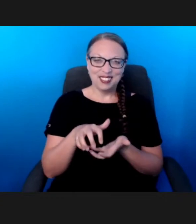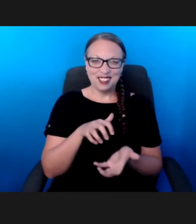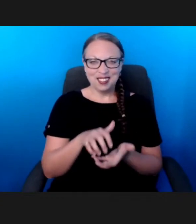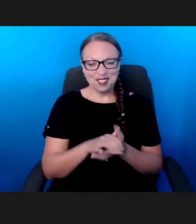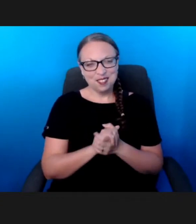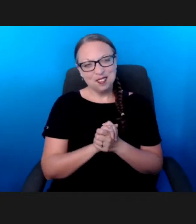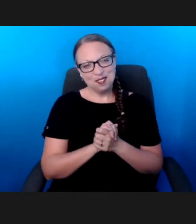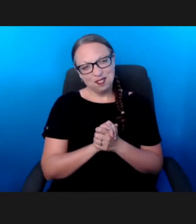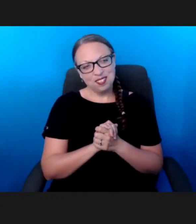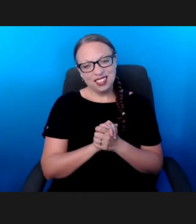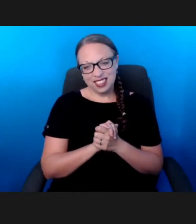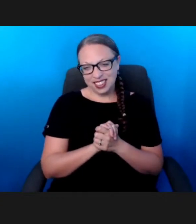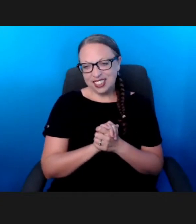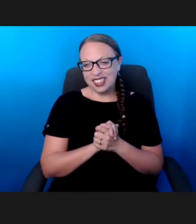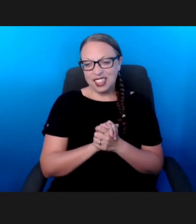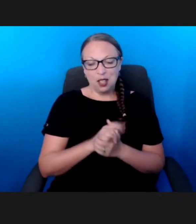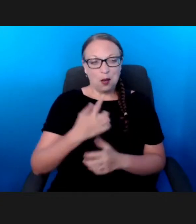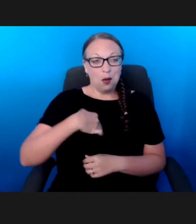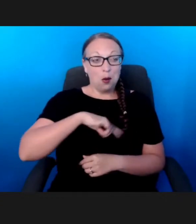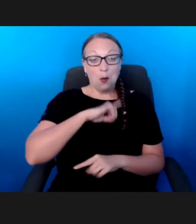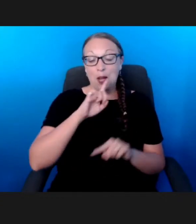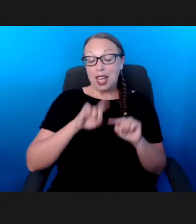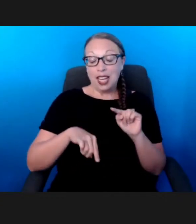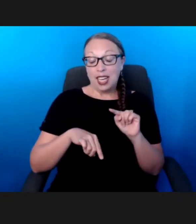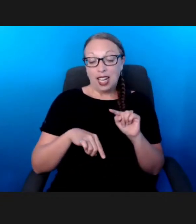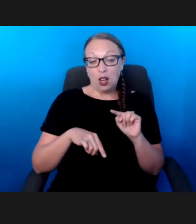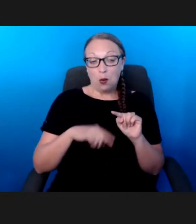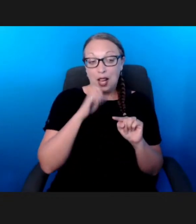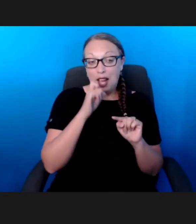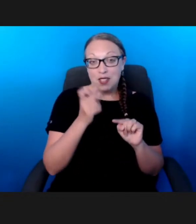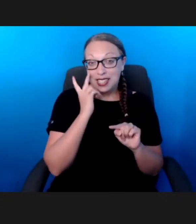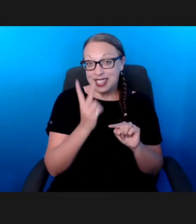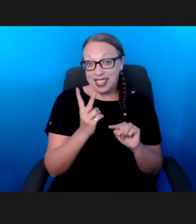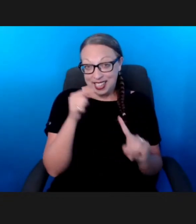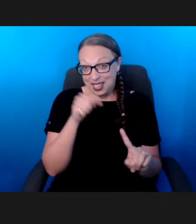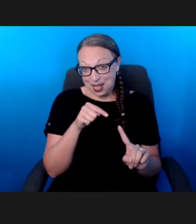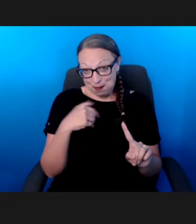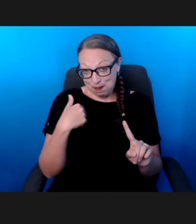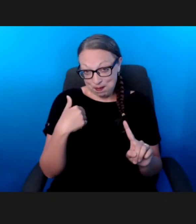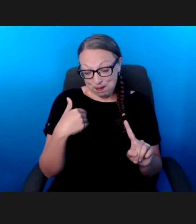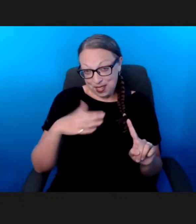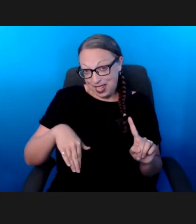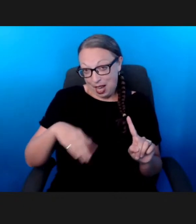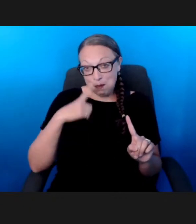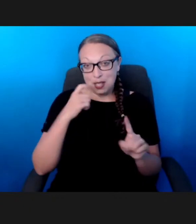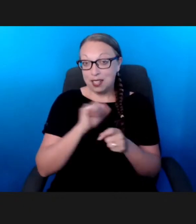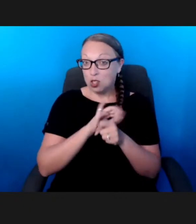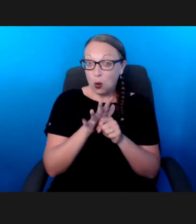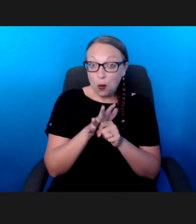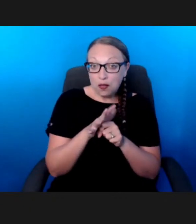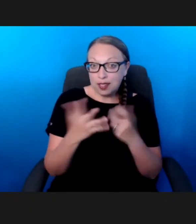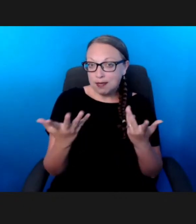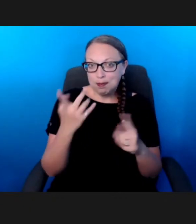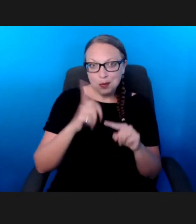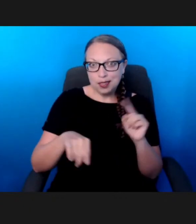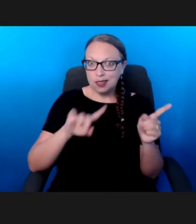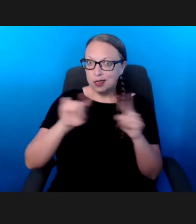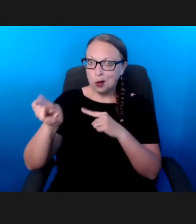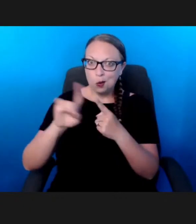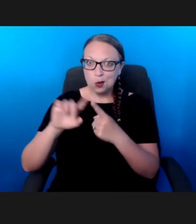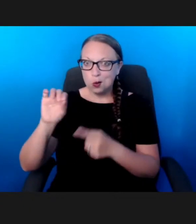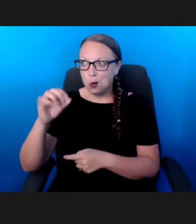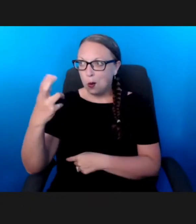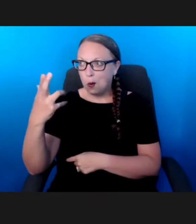And we have not seen this little guy yet. With COVID, we haven't been able. They're in Ohio, we're